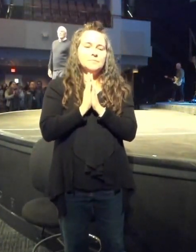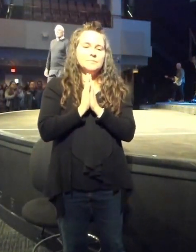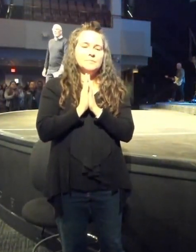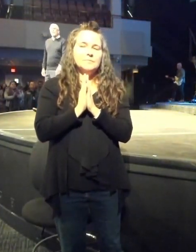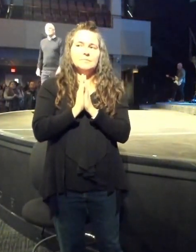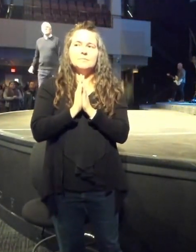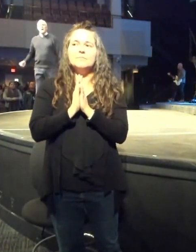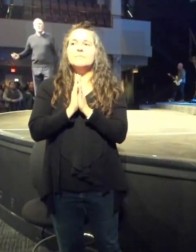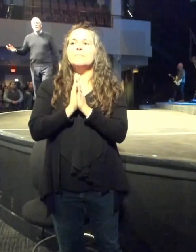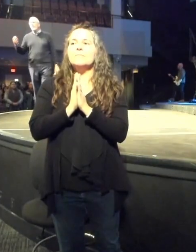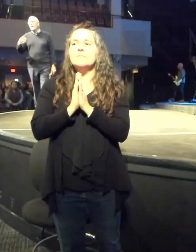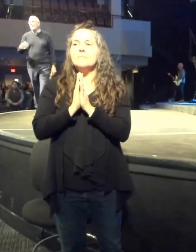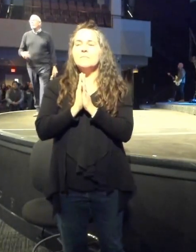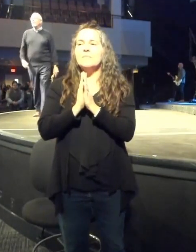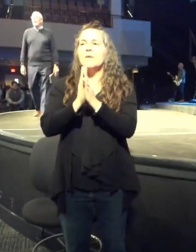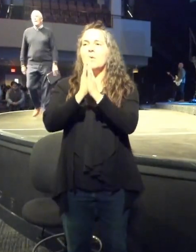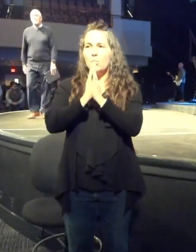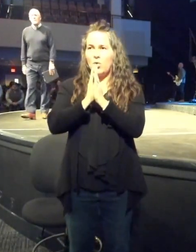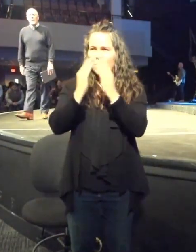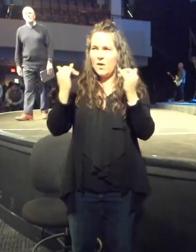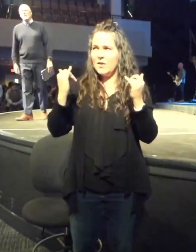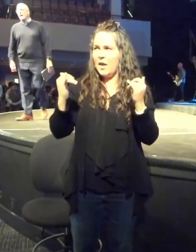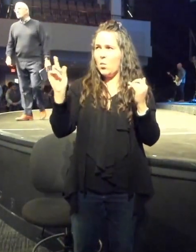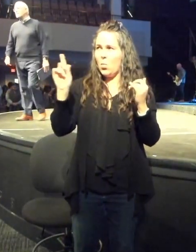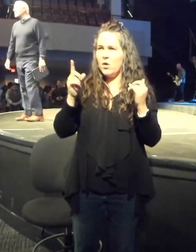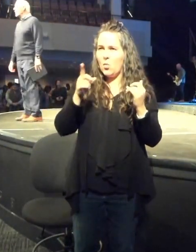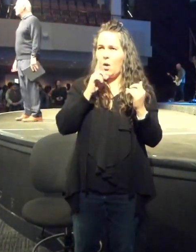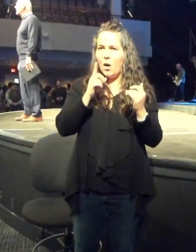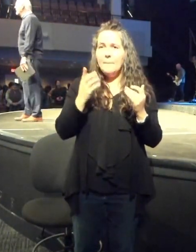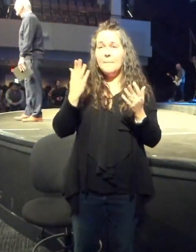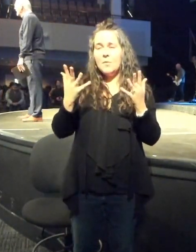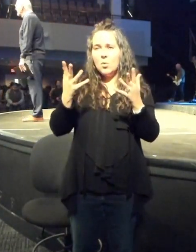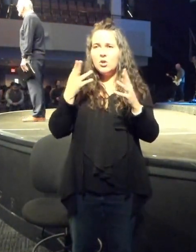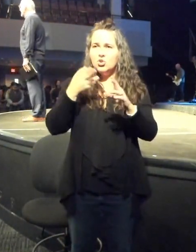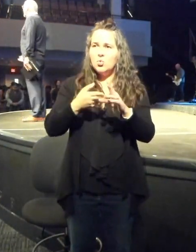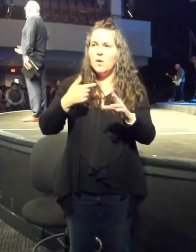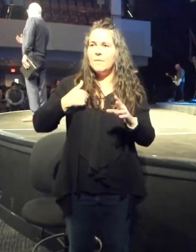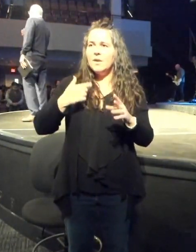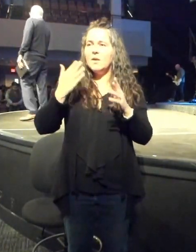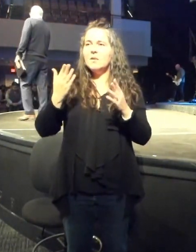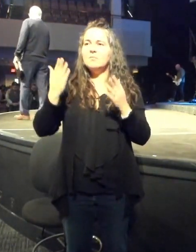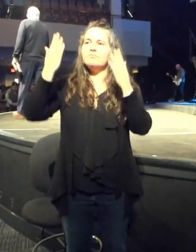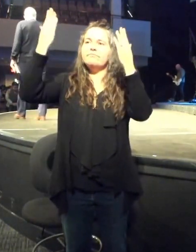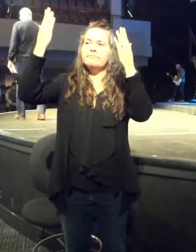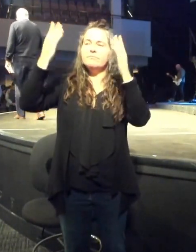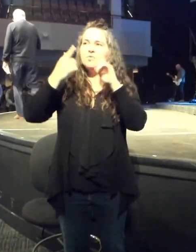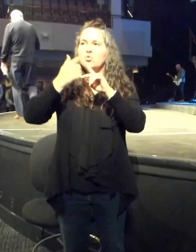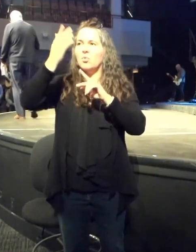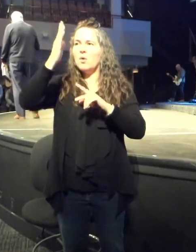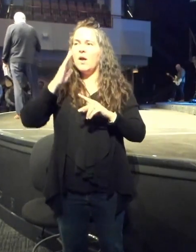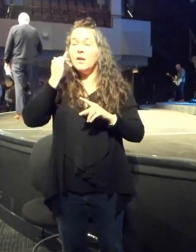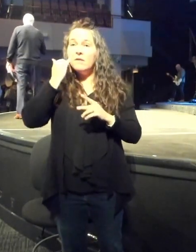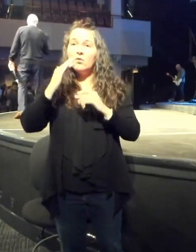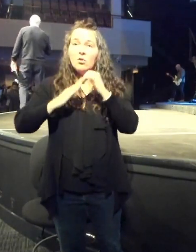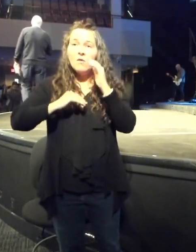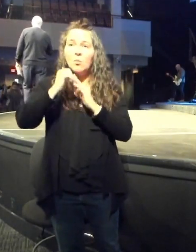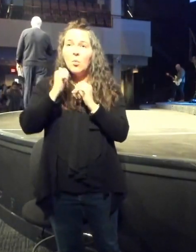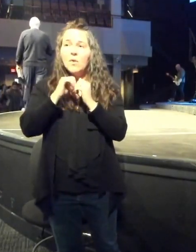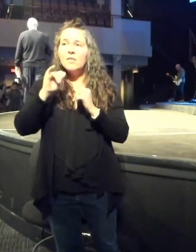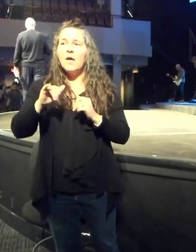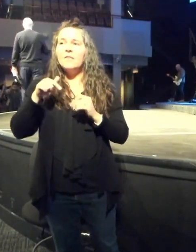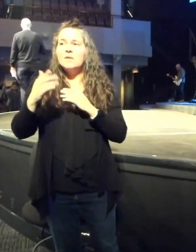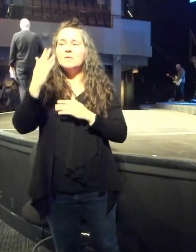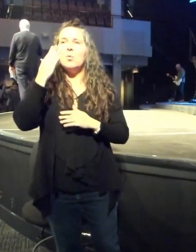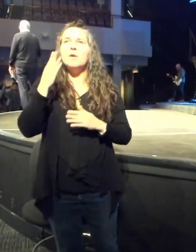going to ask you this morning just to bow your head right where you are, and perhaps you'd like to join me in just lifting your hands to God if you're comfortable doing that this morning. It's a